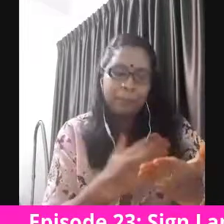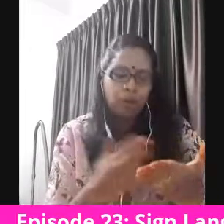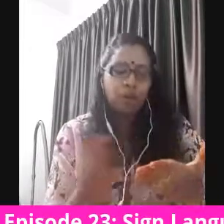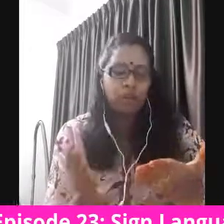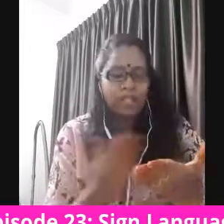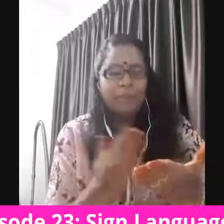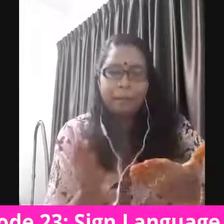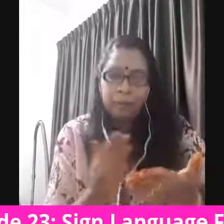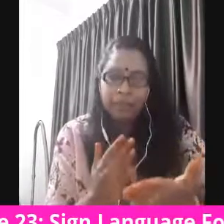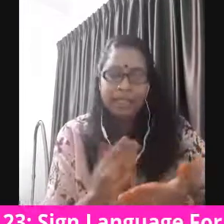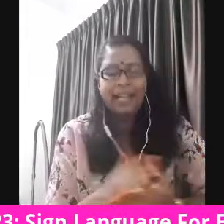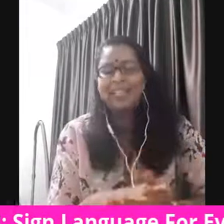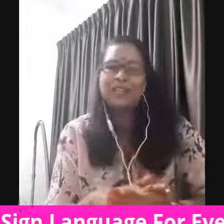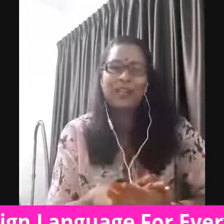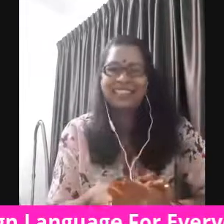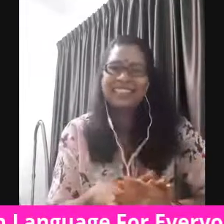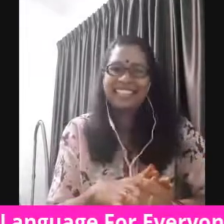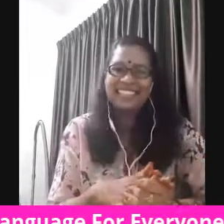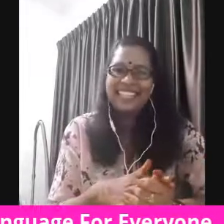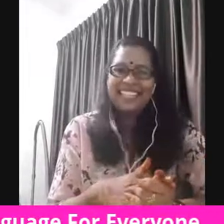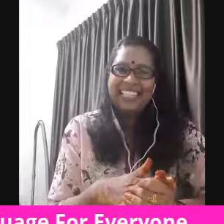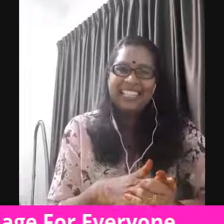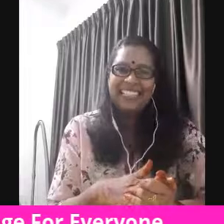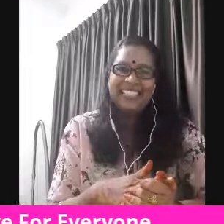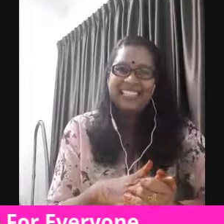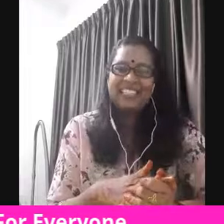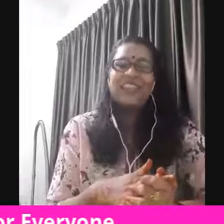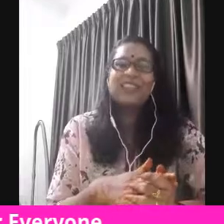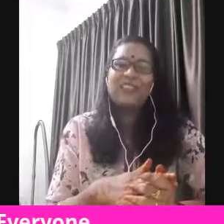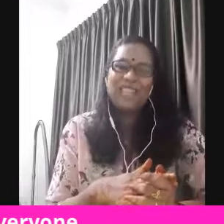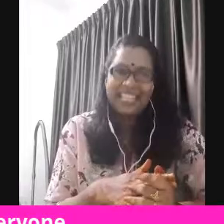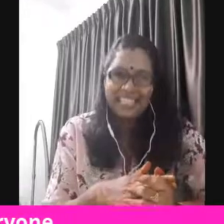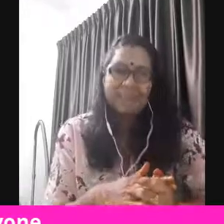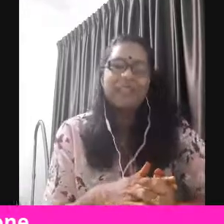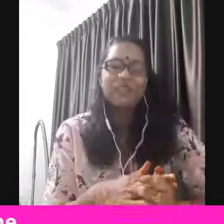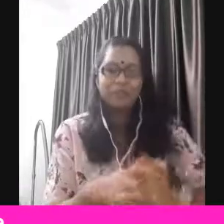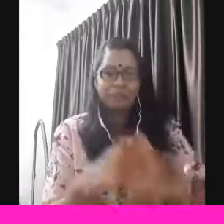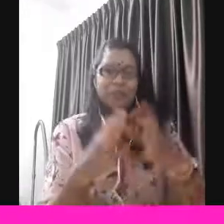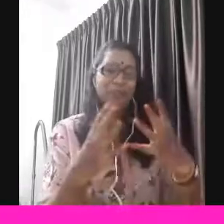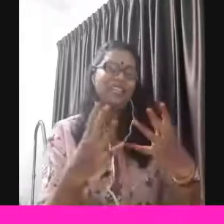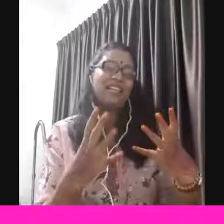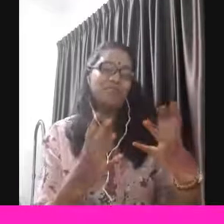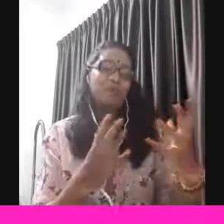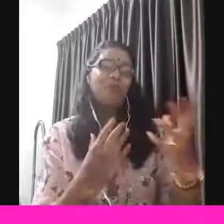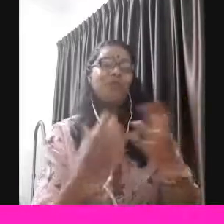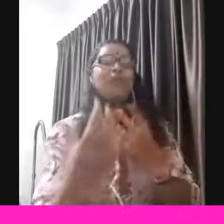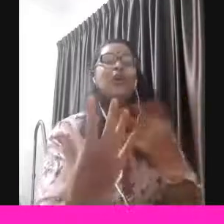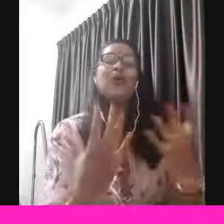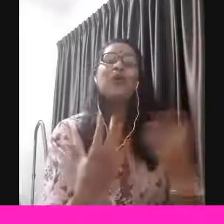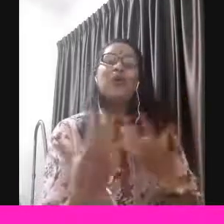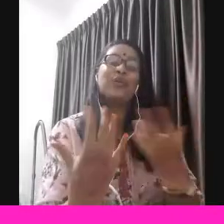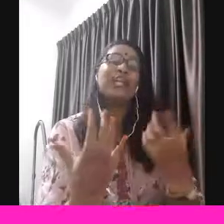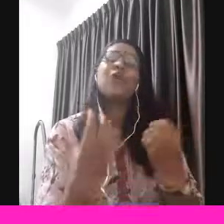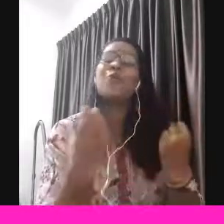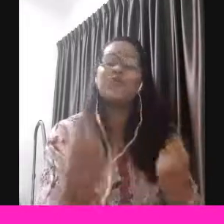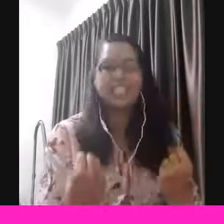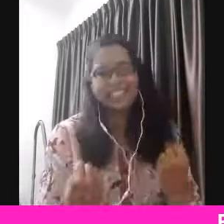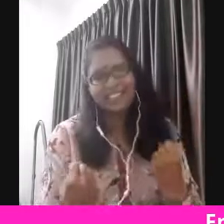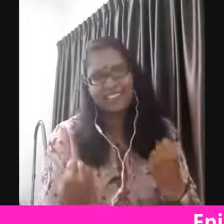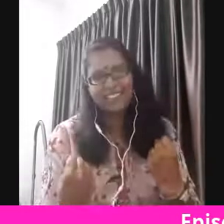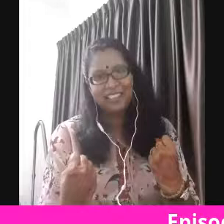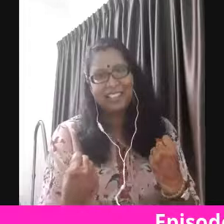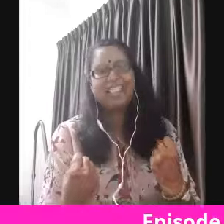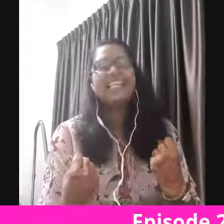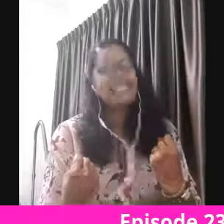learn only by book, it's not a good idea. But you must have someone who you can to